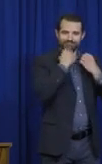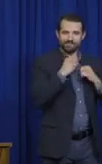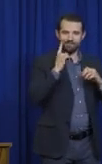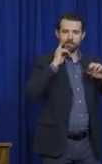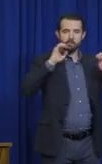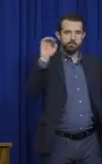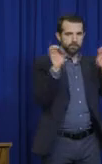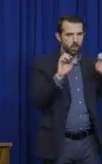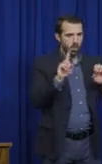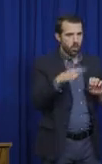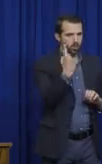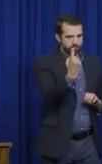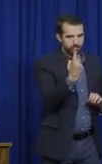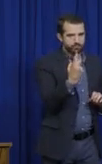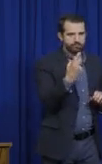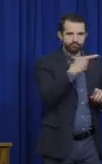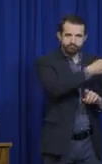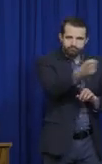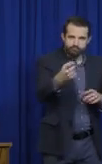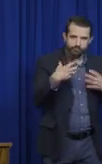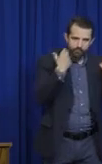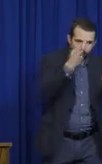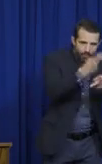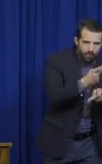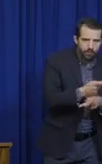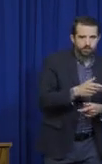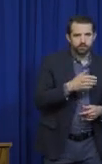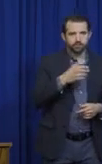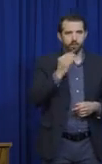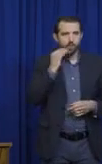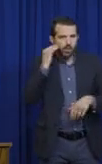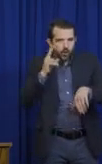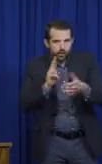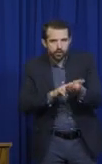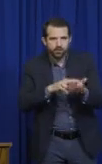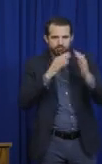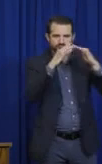nursing homes and places like that that are struggling to get the high volume they need.